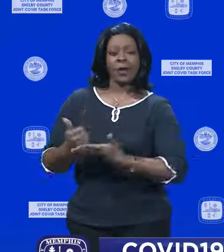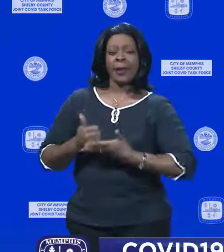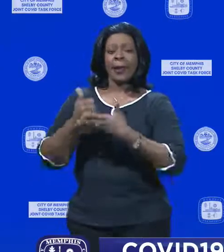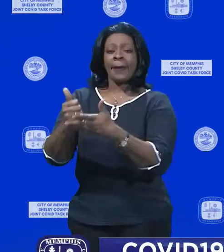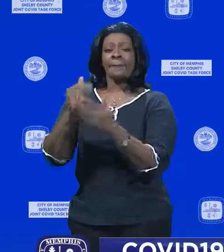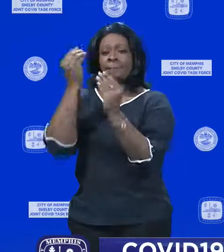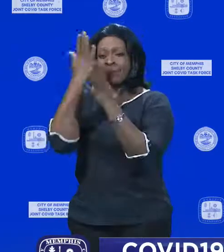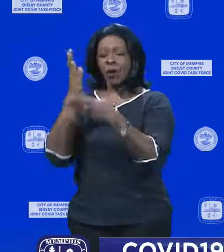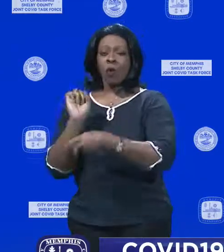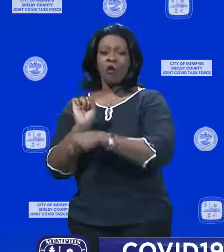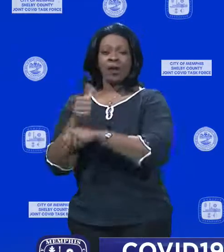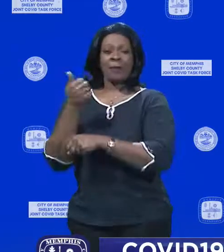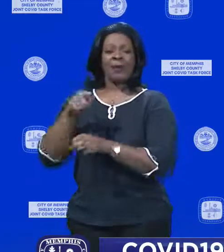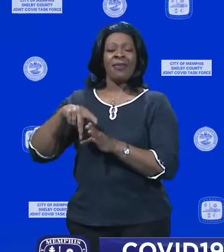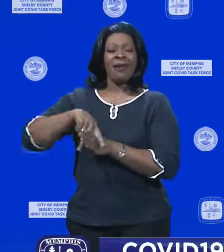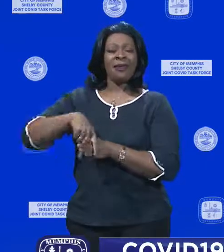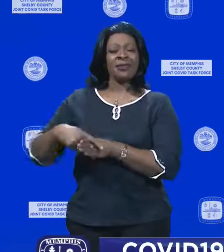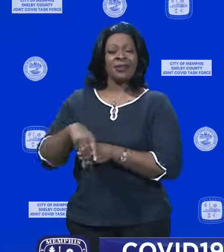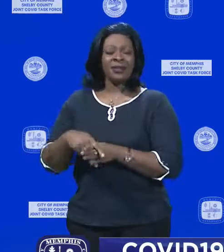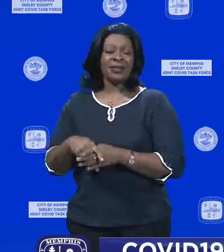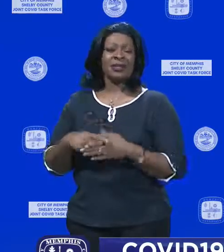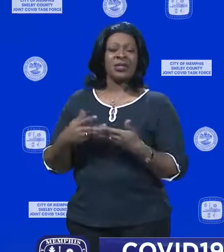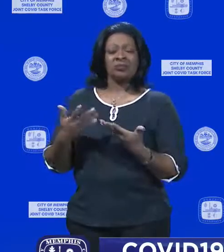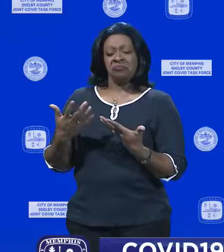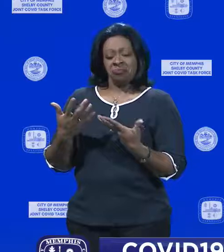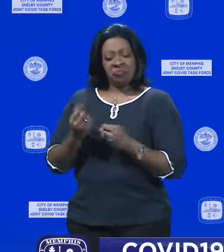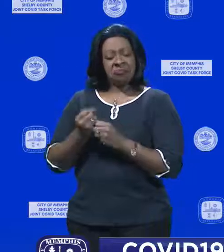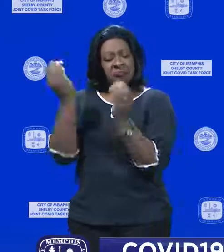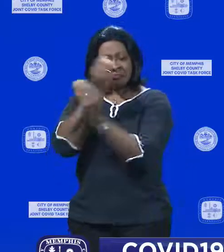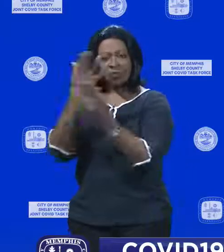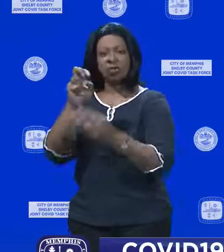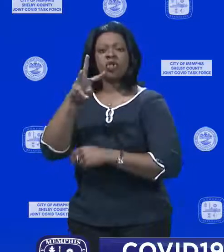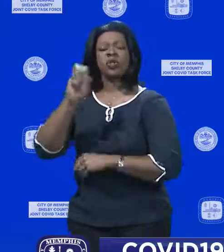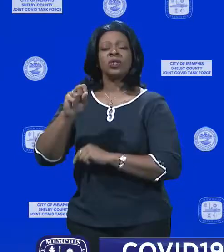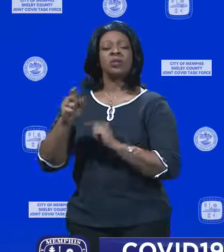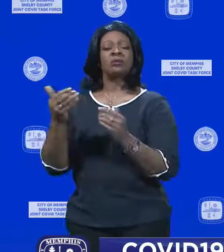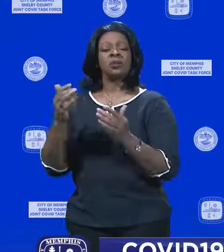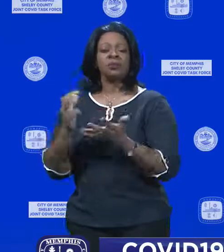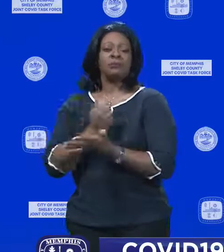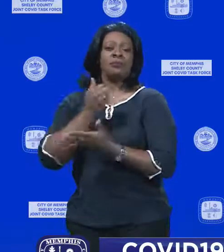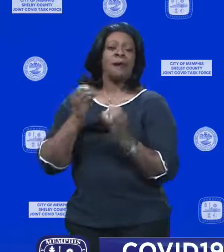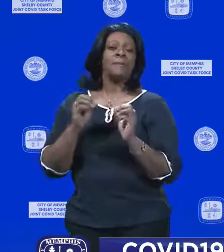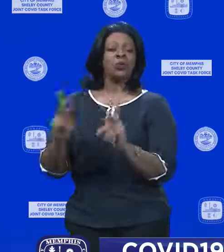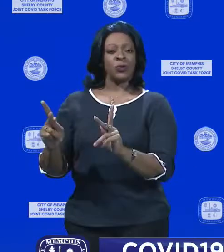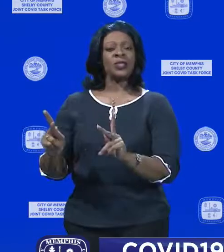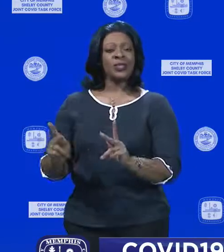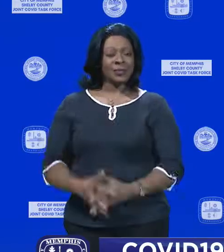them overcome any hesitancy, and basically getting the word out about the opportunity.